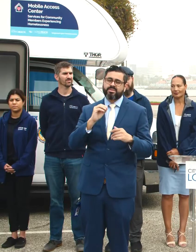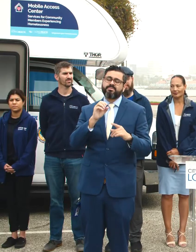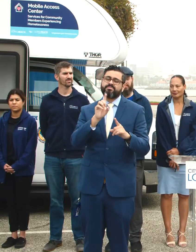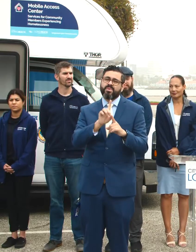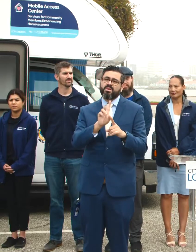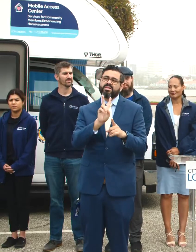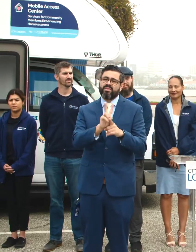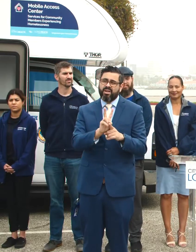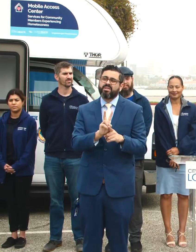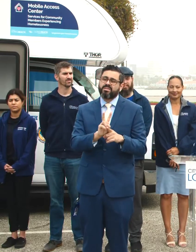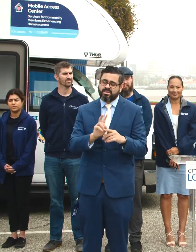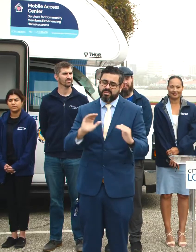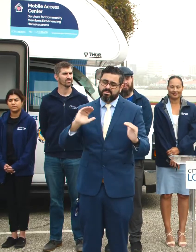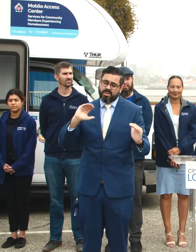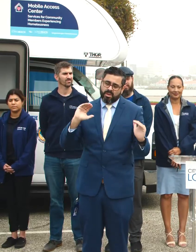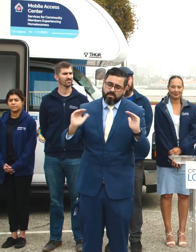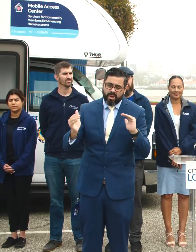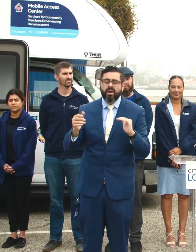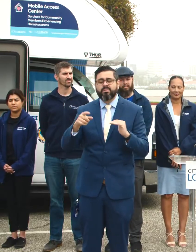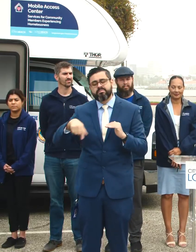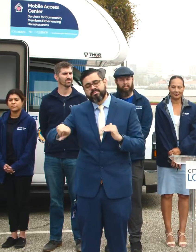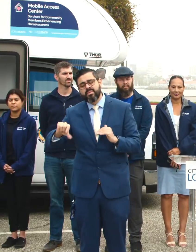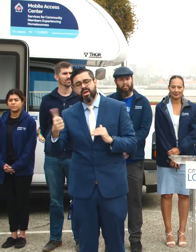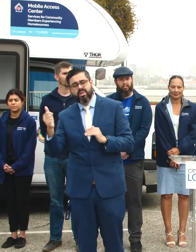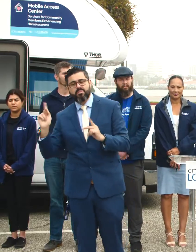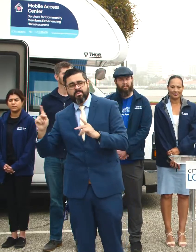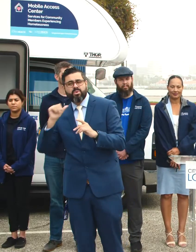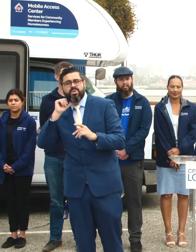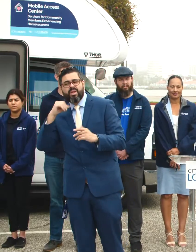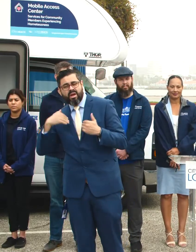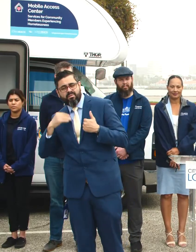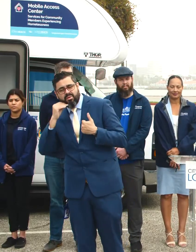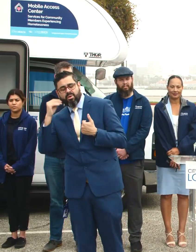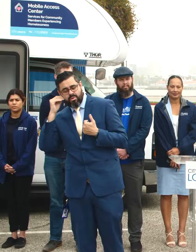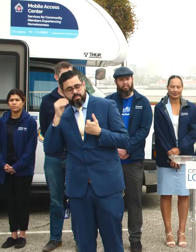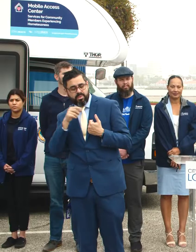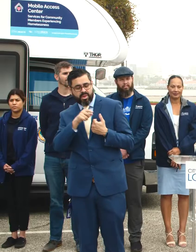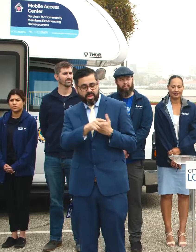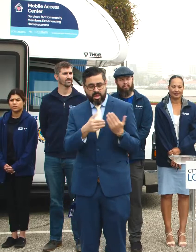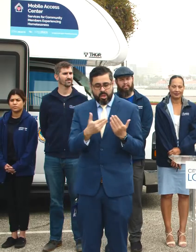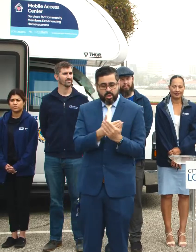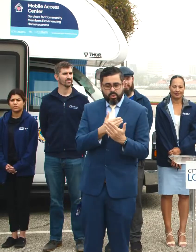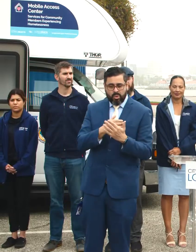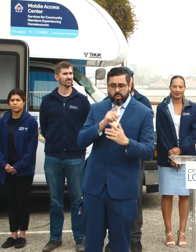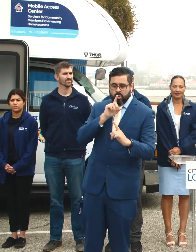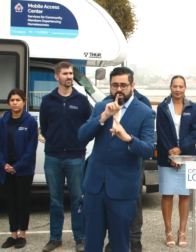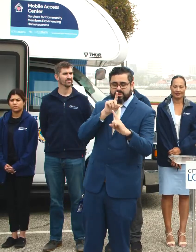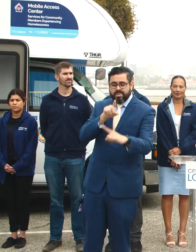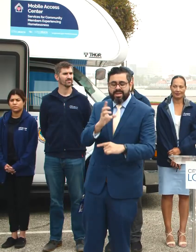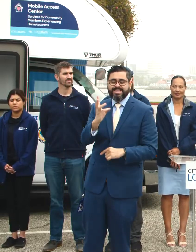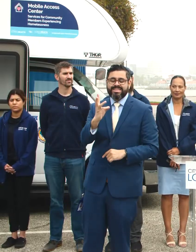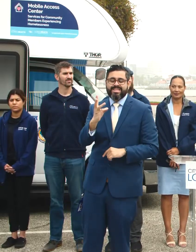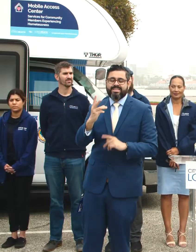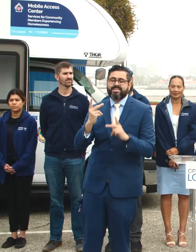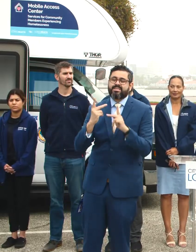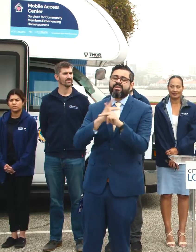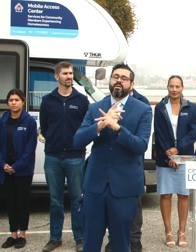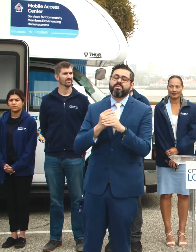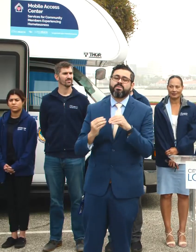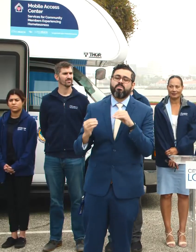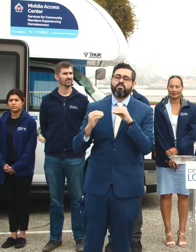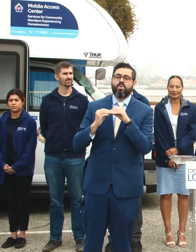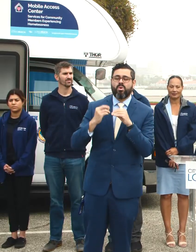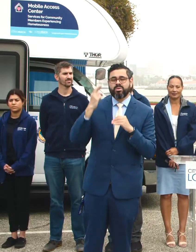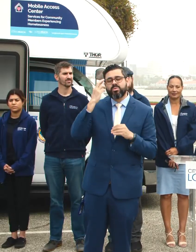than the rest of the homeless population. A newly homeless respondent is 6 more times as likely to list domestic violence as their